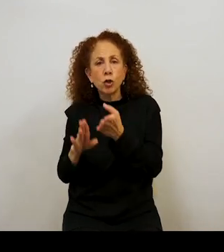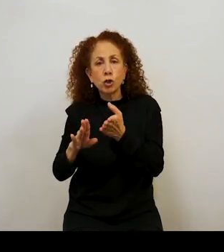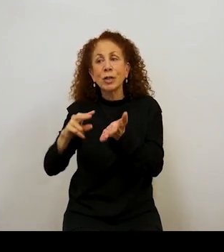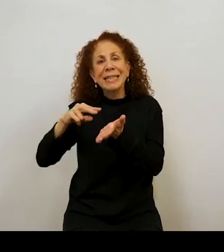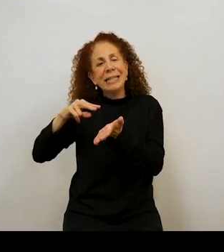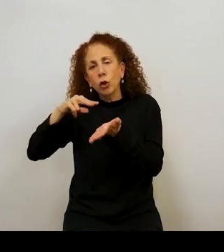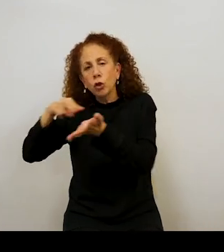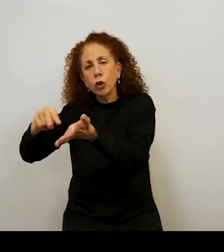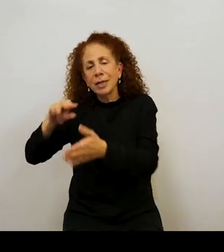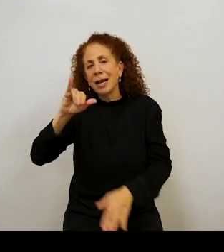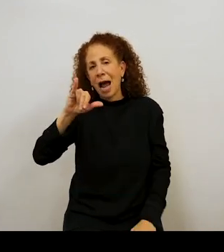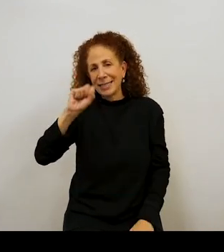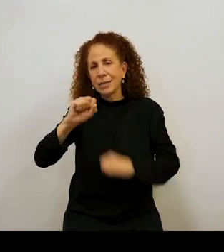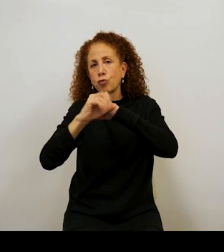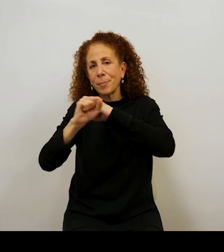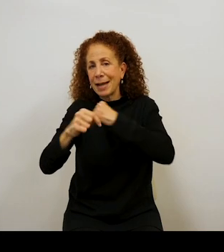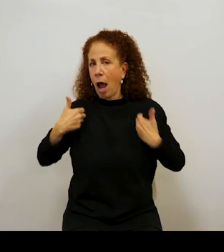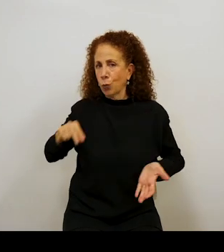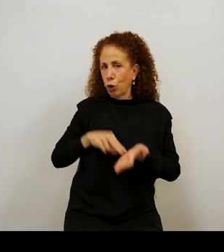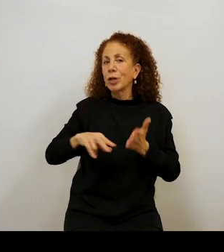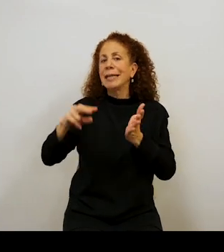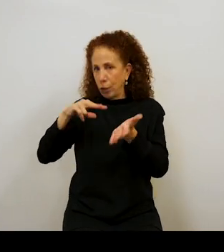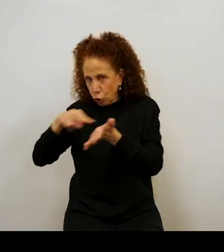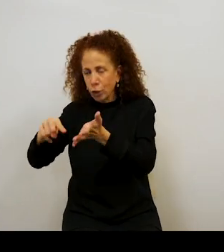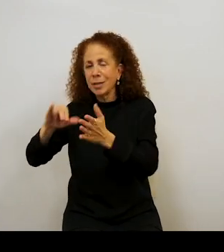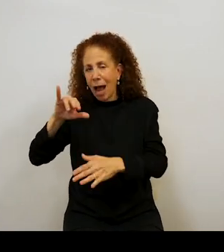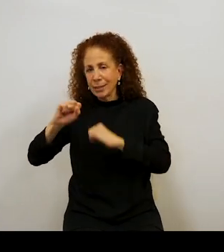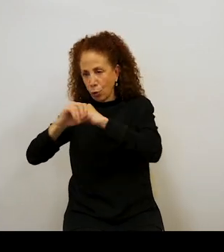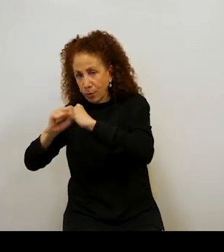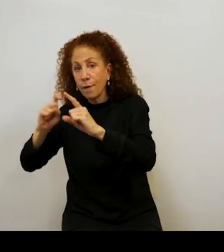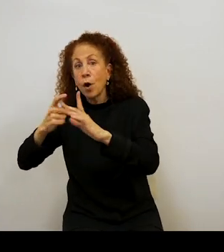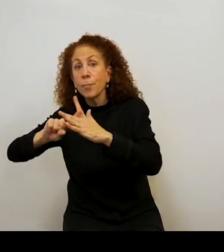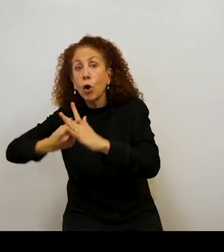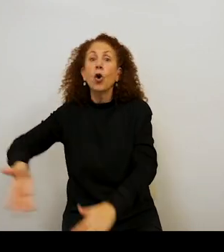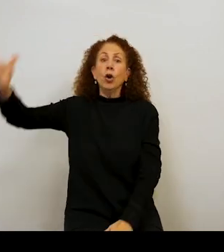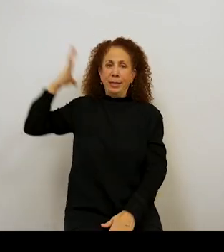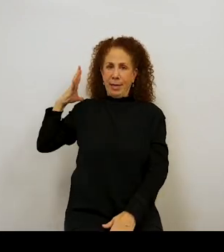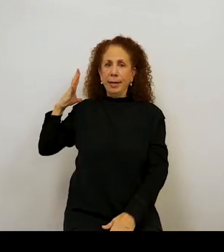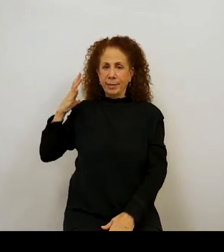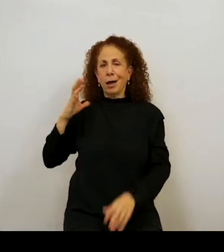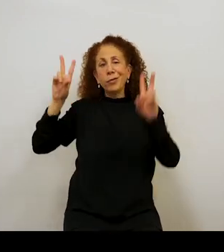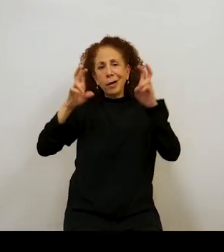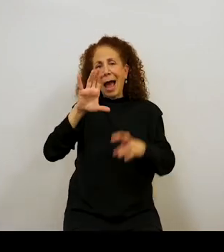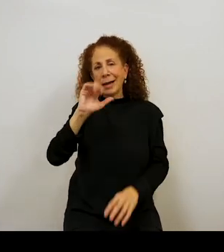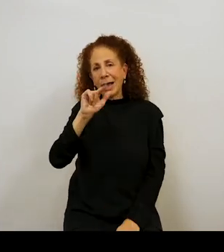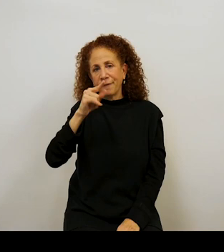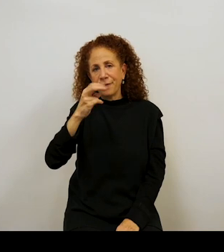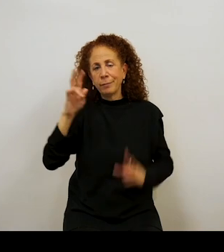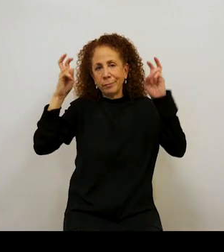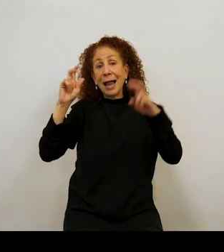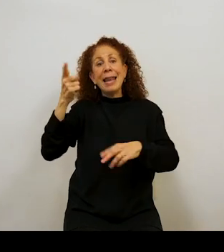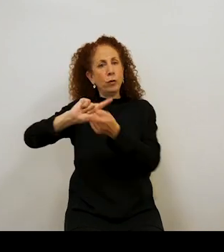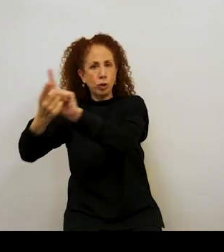that I didn't have to, because I really didn't want to, who looked at ISIS propaganda from the early days of the so-called caliphate. Later it changed. I think